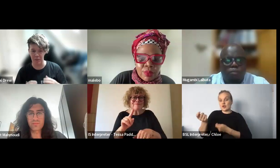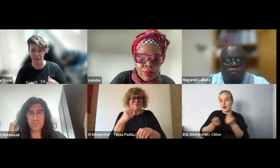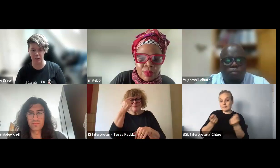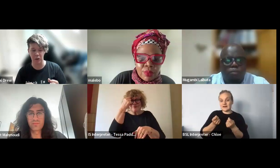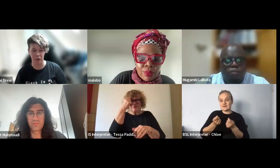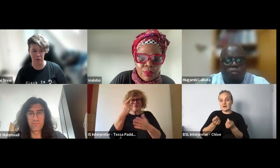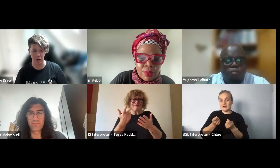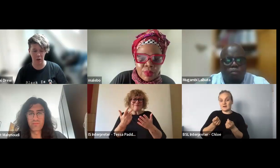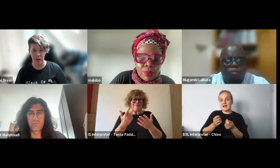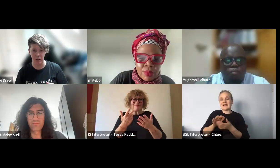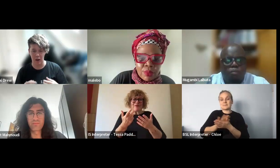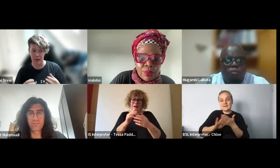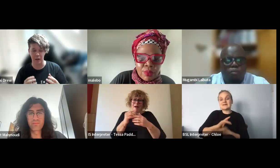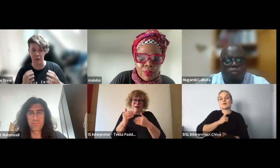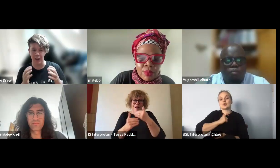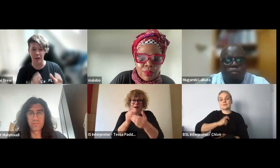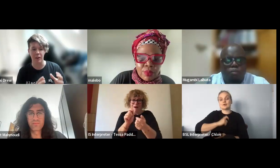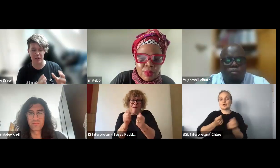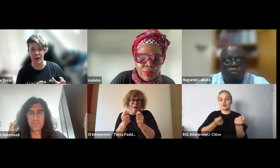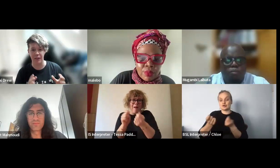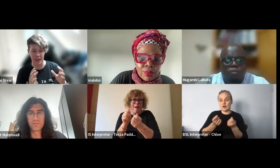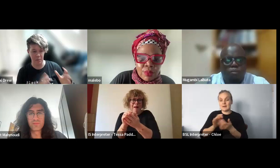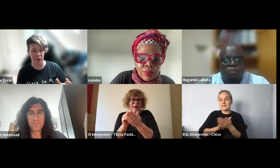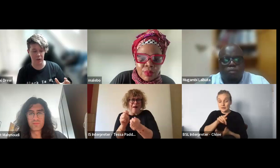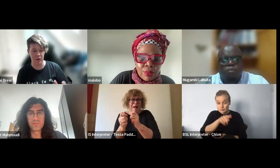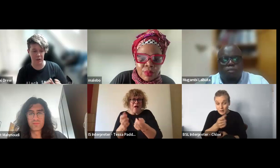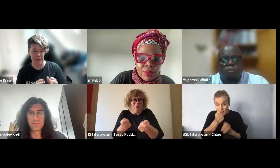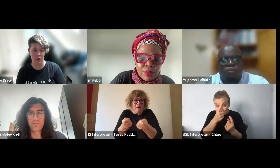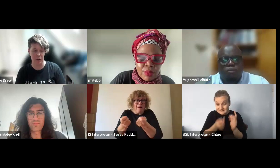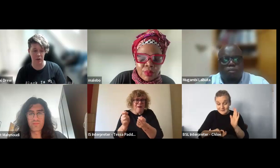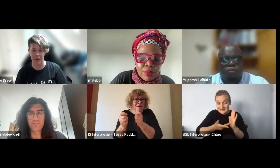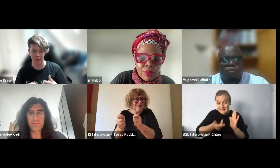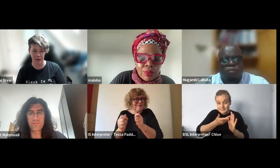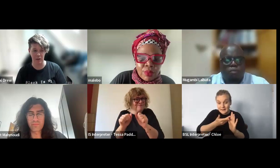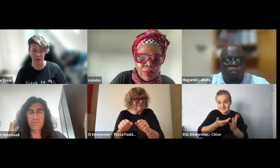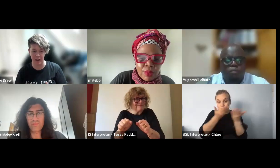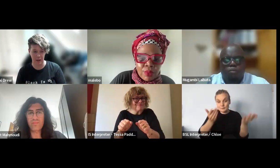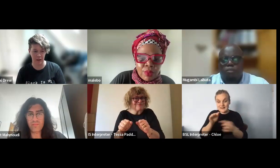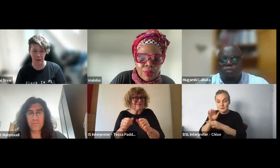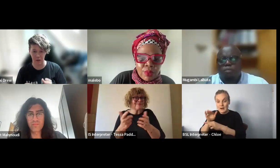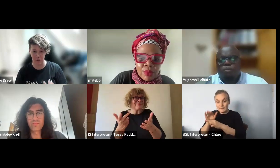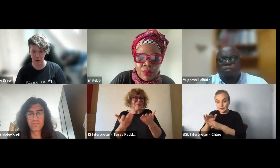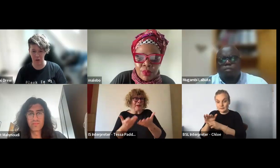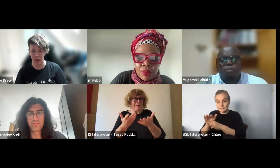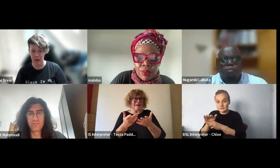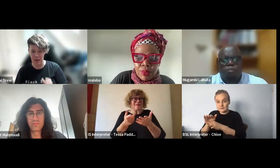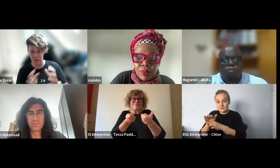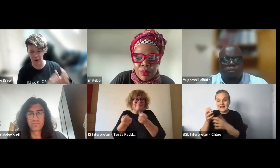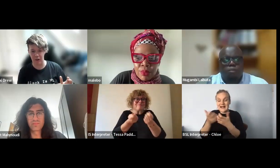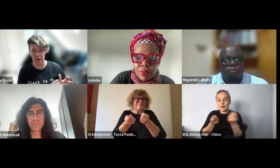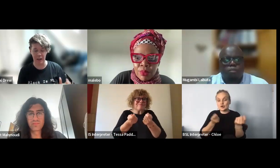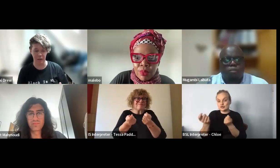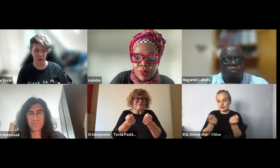system has meaningful human control, i.e. they understand the inputs versus the outputs and how decisions and those are controlled,